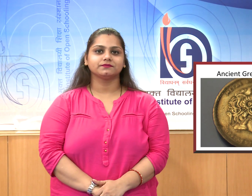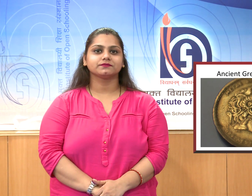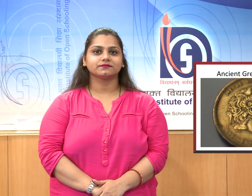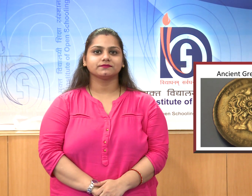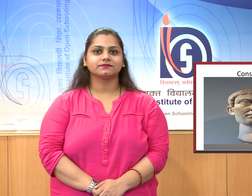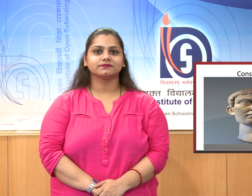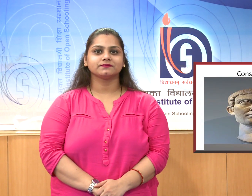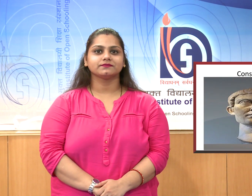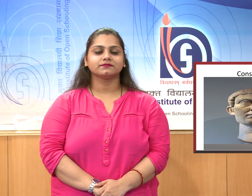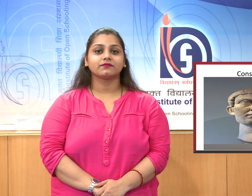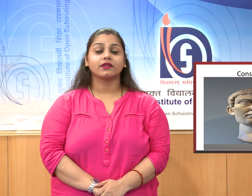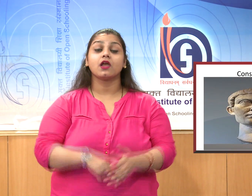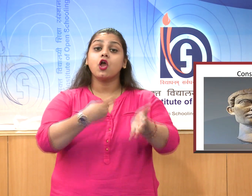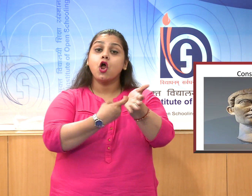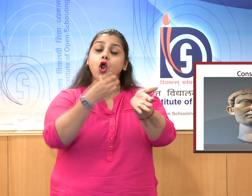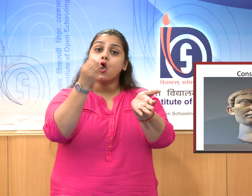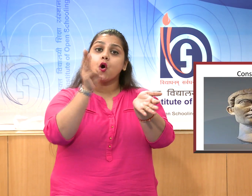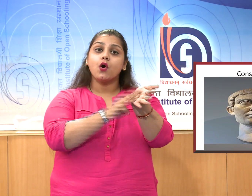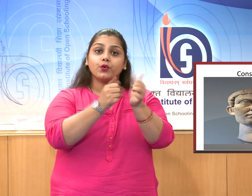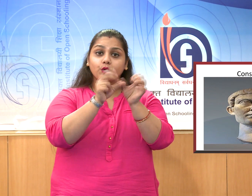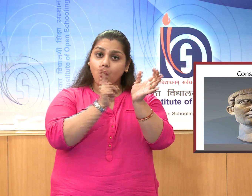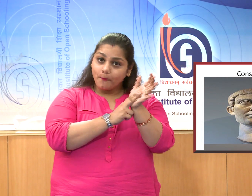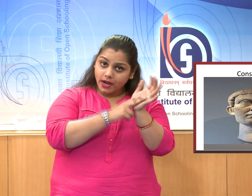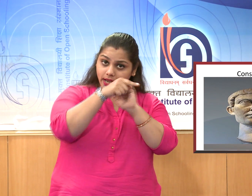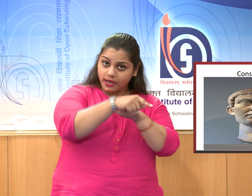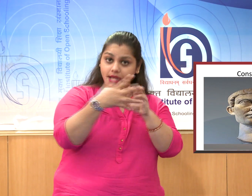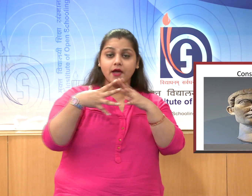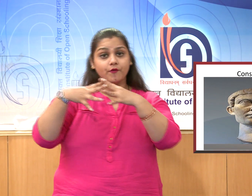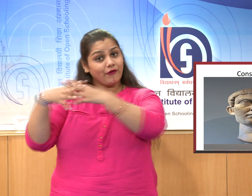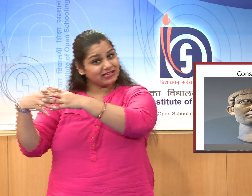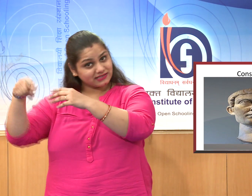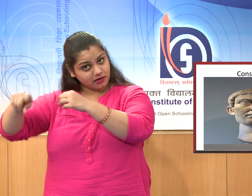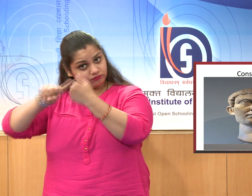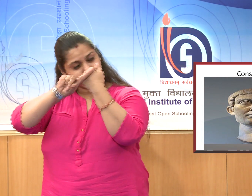The Roman Empire in the West came to an end